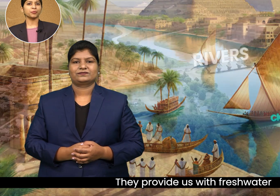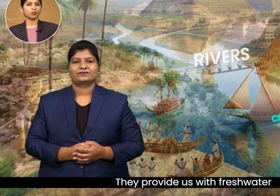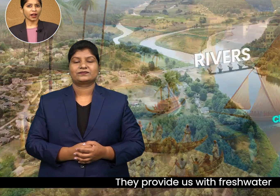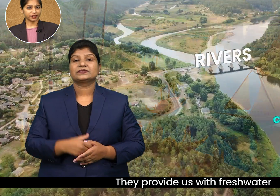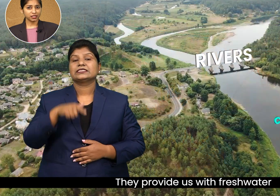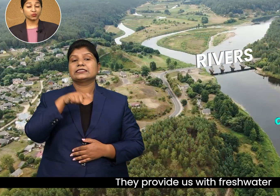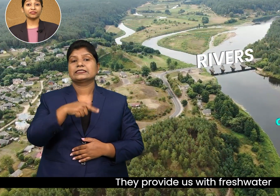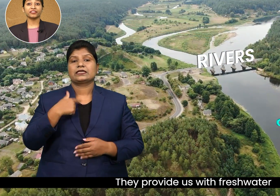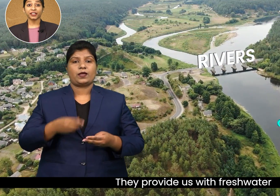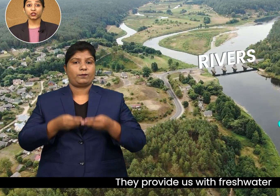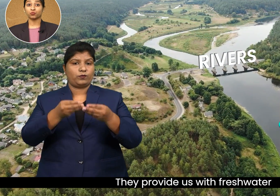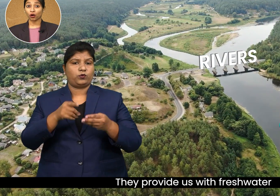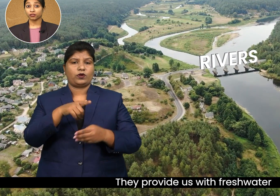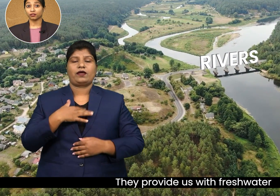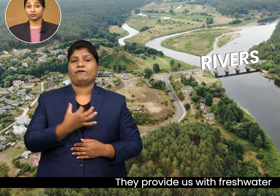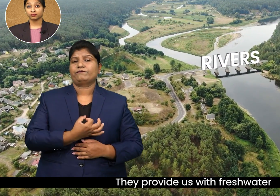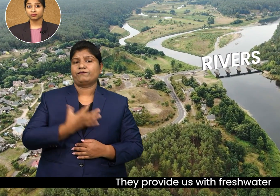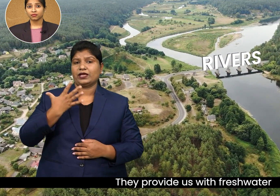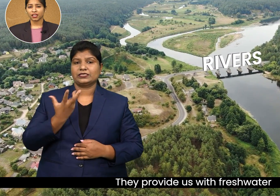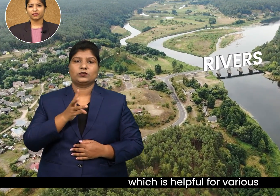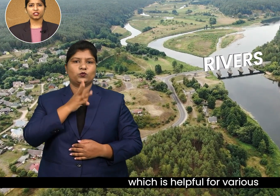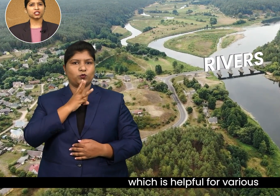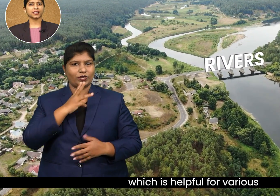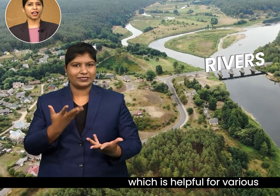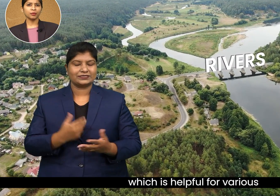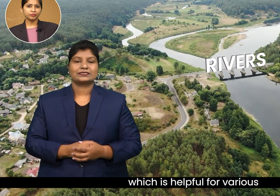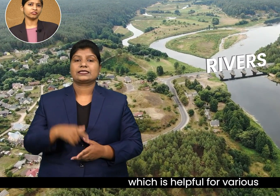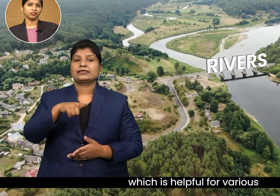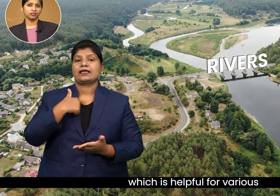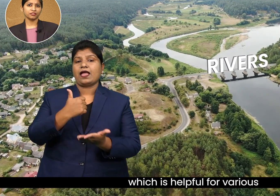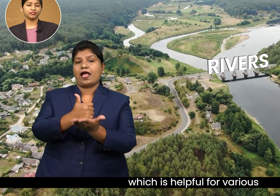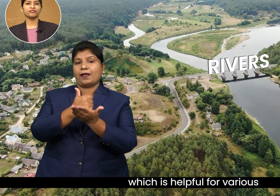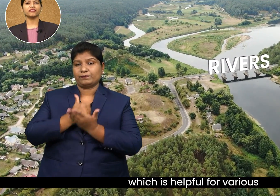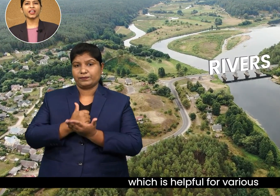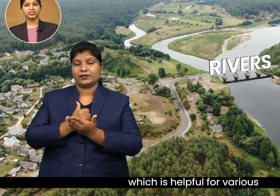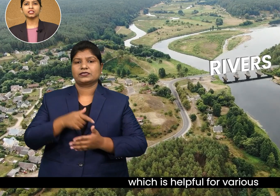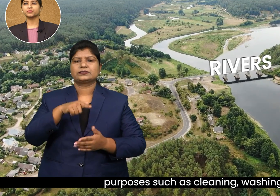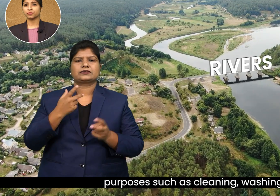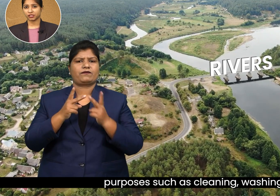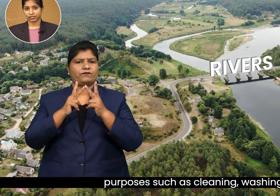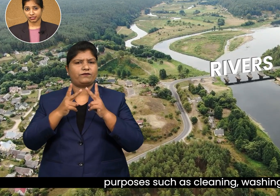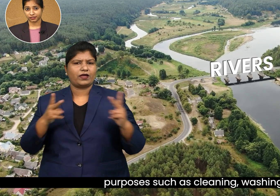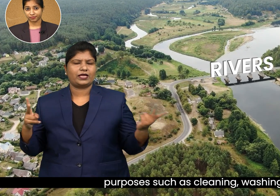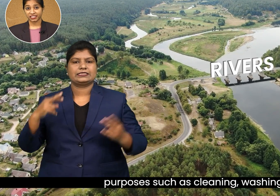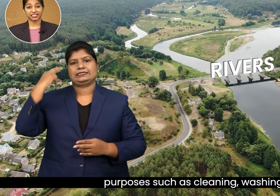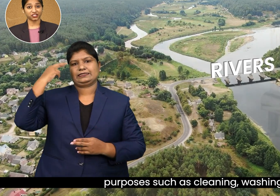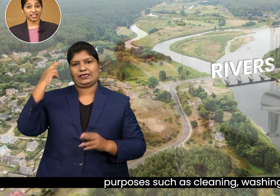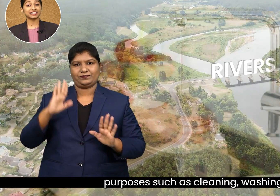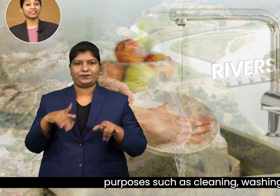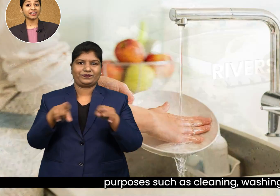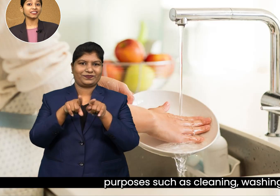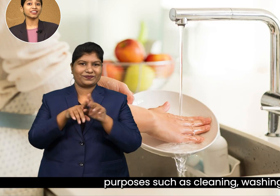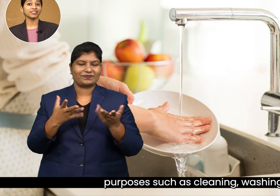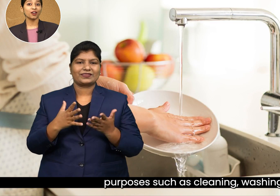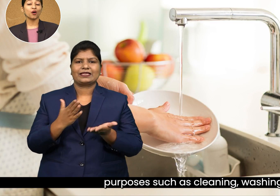They provide us with fresh water, which is helpful for various purposes such